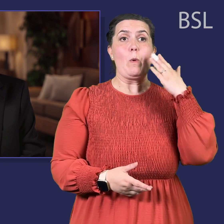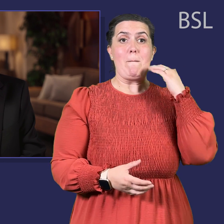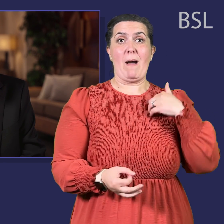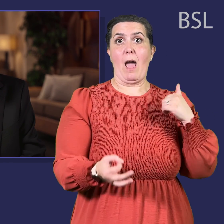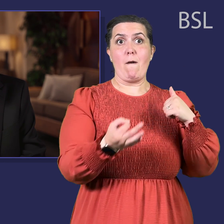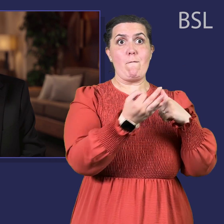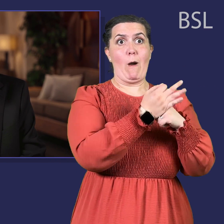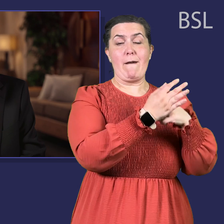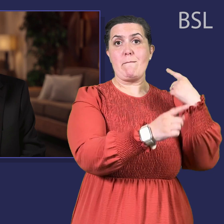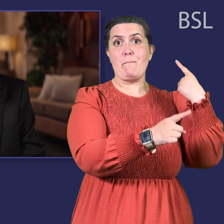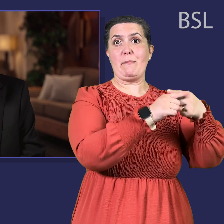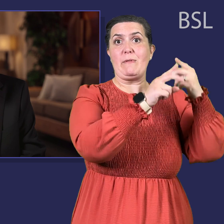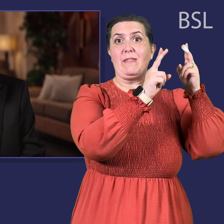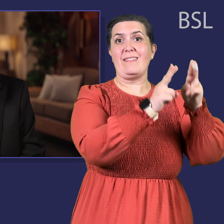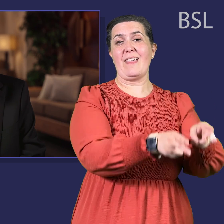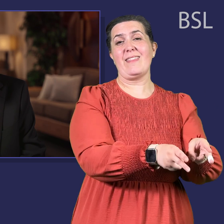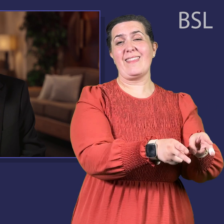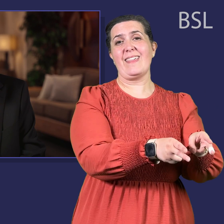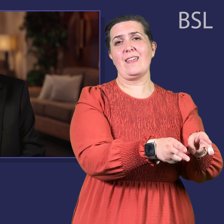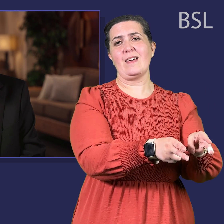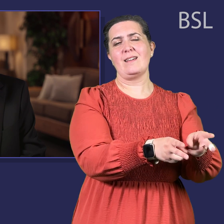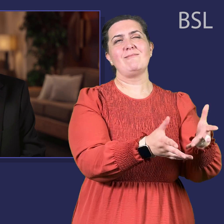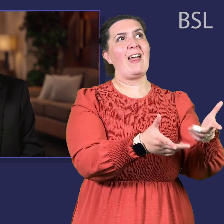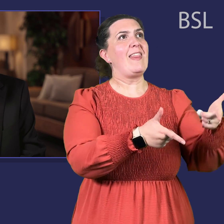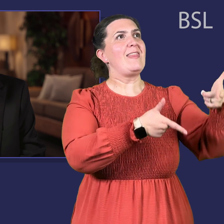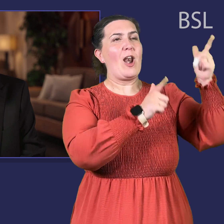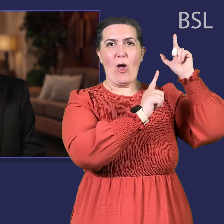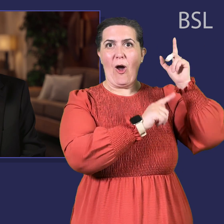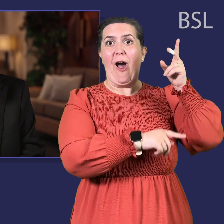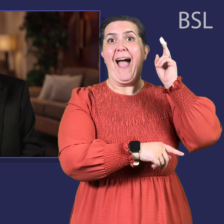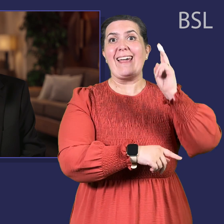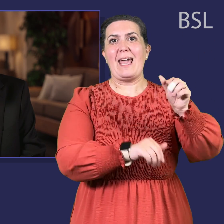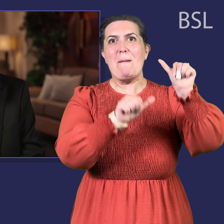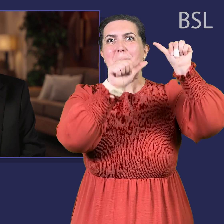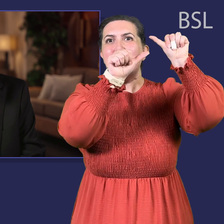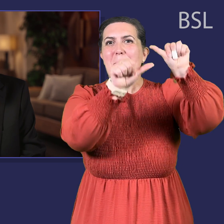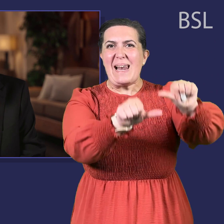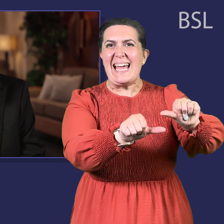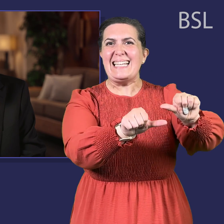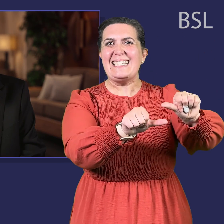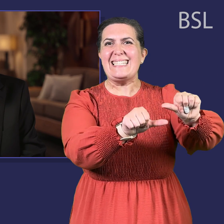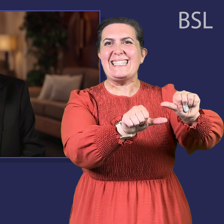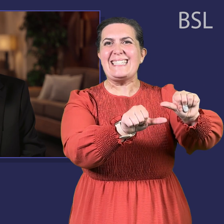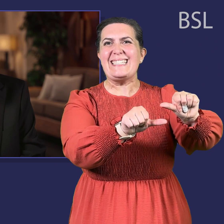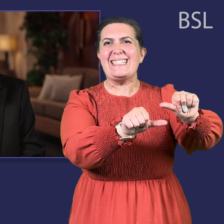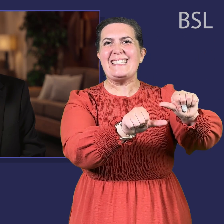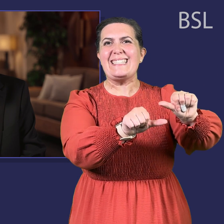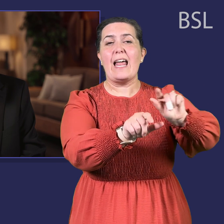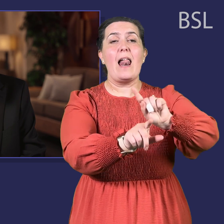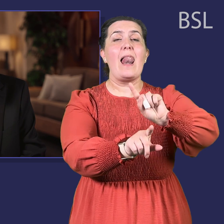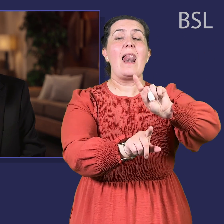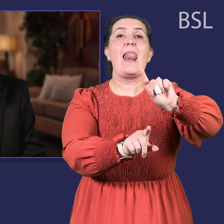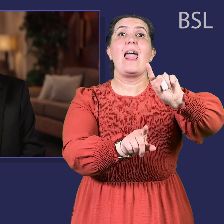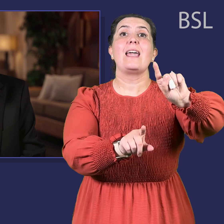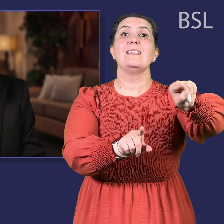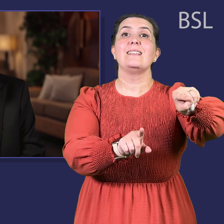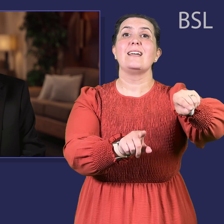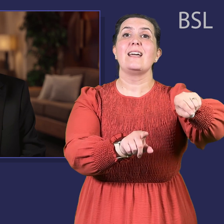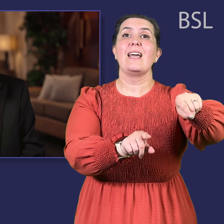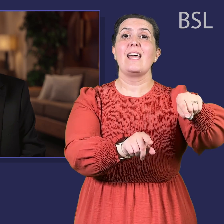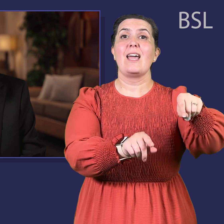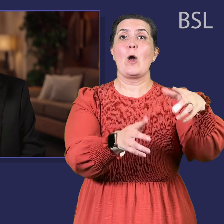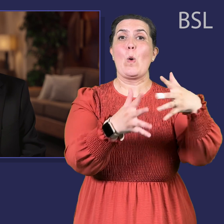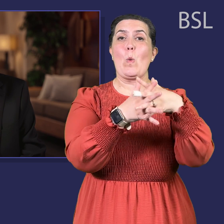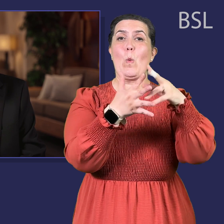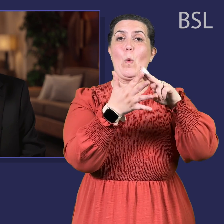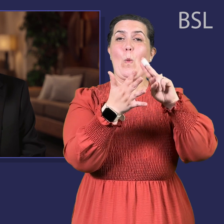After Dancil suddenly passed away, the Lord blessed me again. Later, he led me